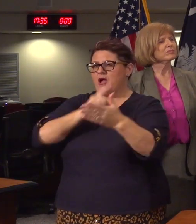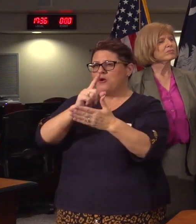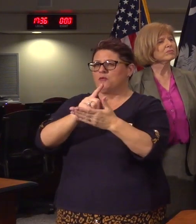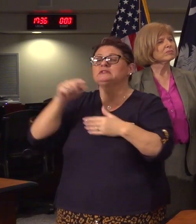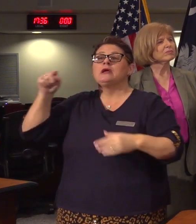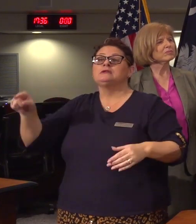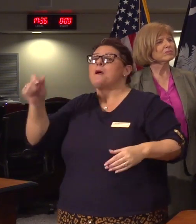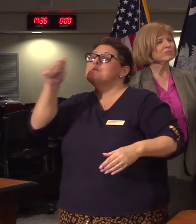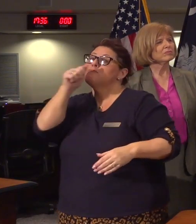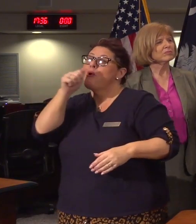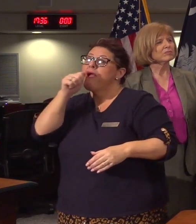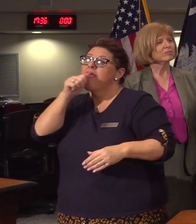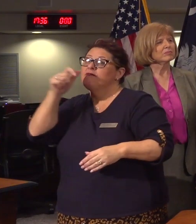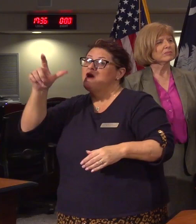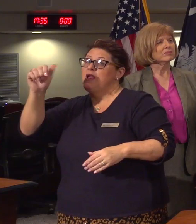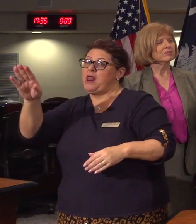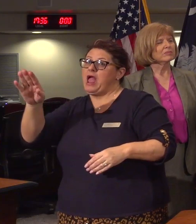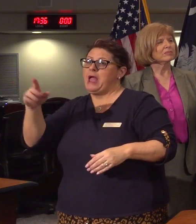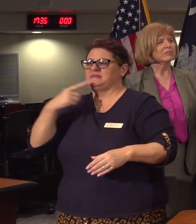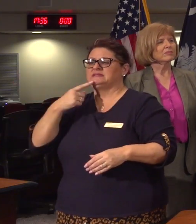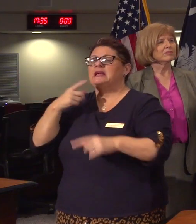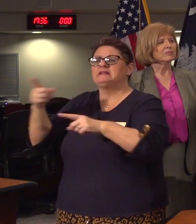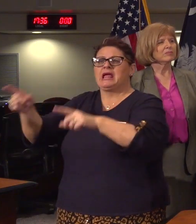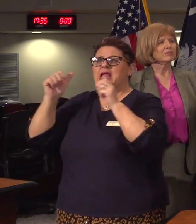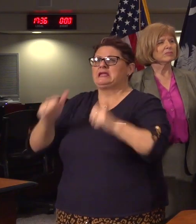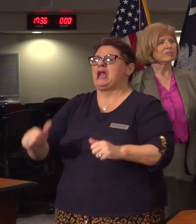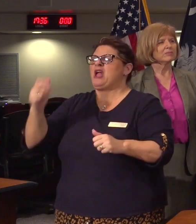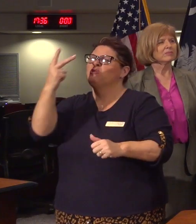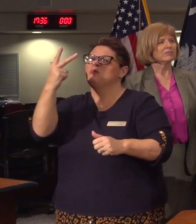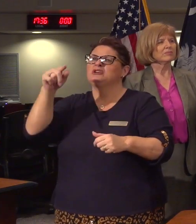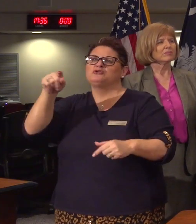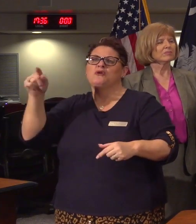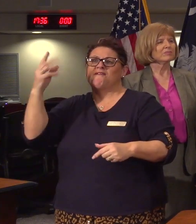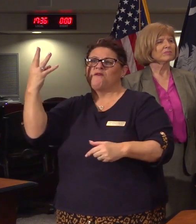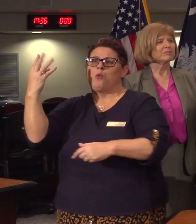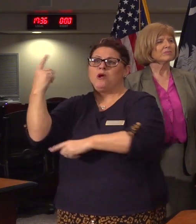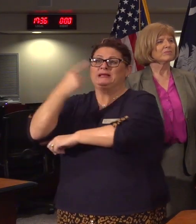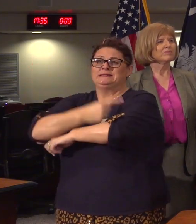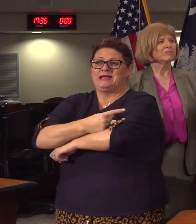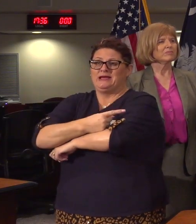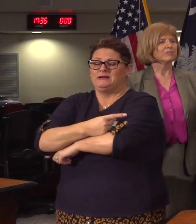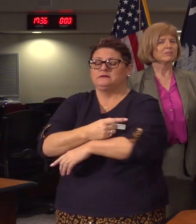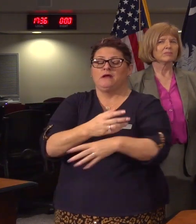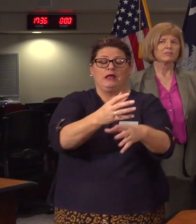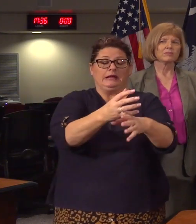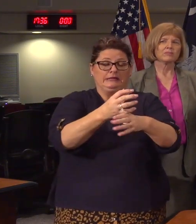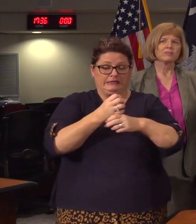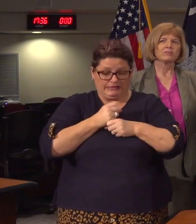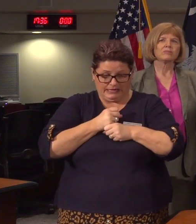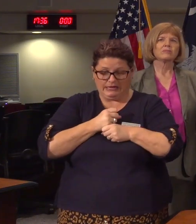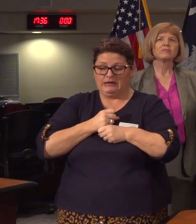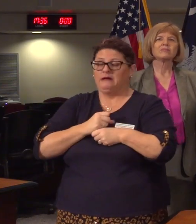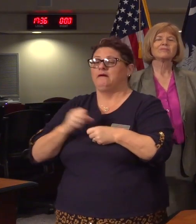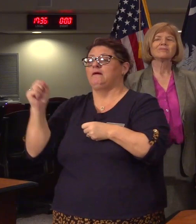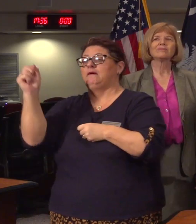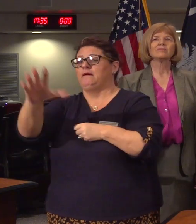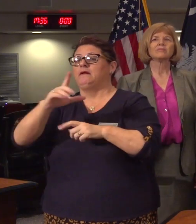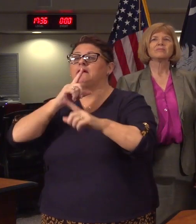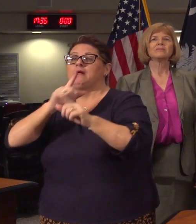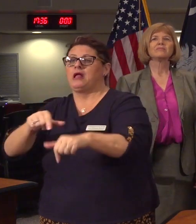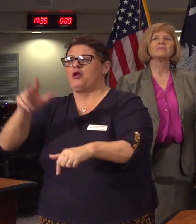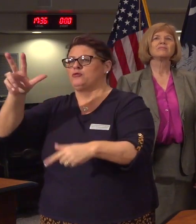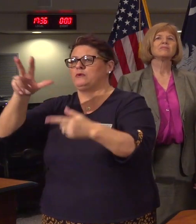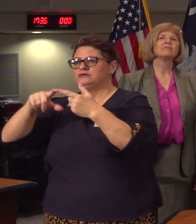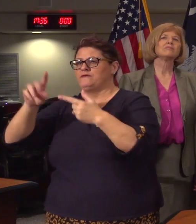labs are reporting that they can turn around a test in 3 to 4 days, and that is from the time that they receive the specimen. Yes,